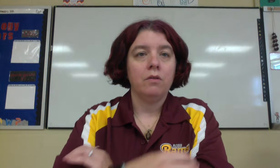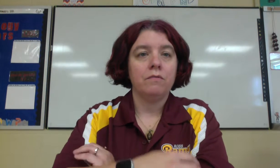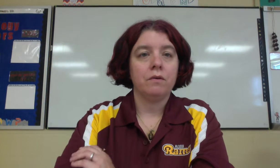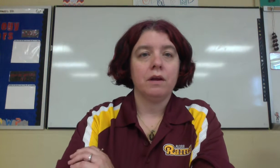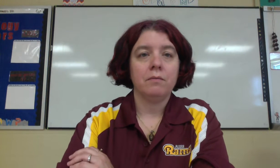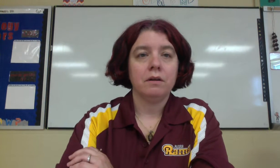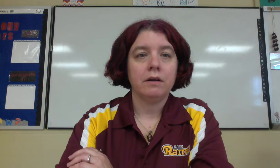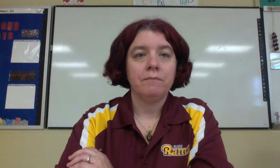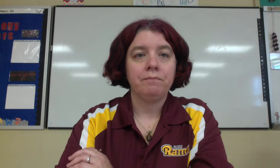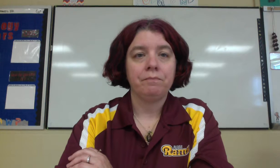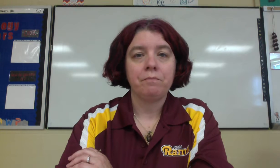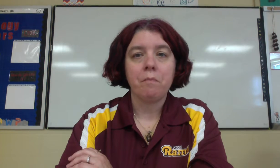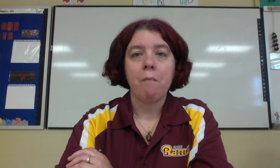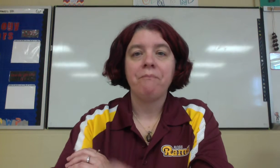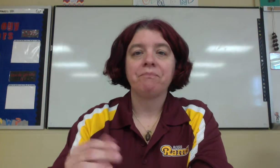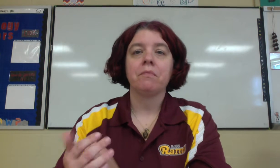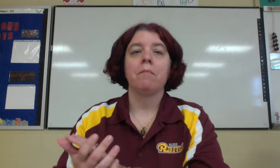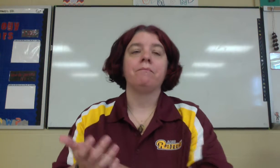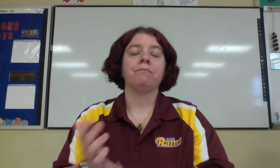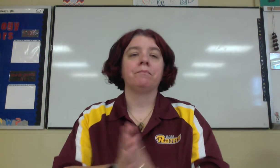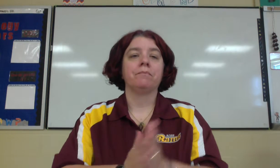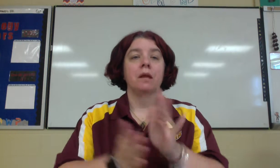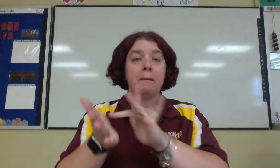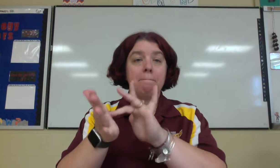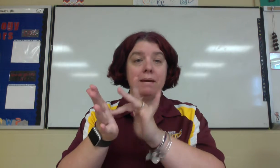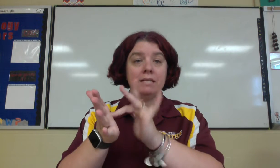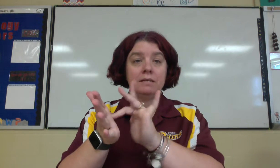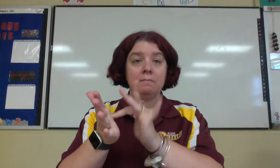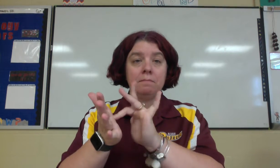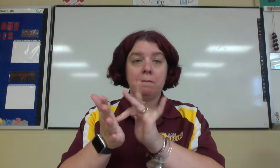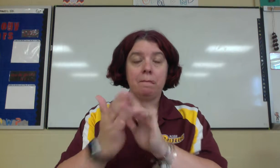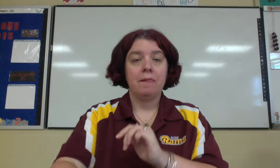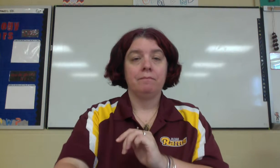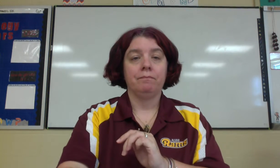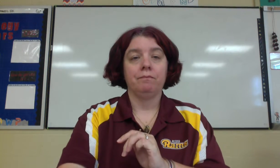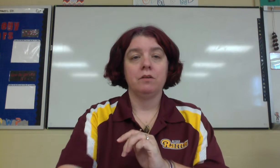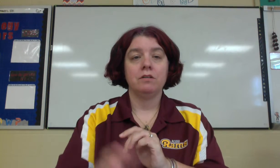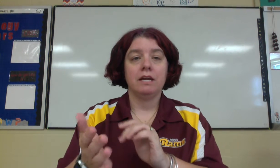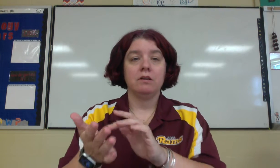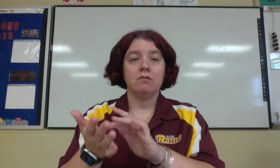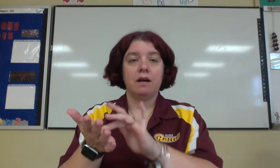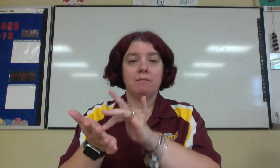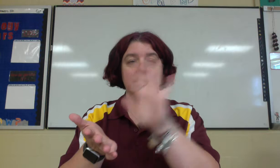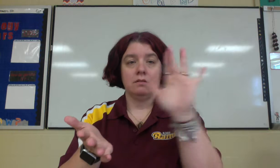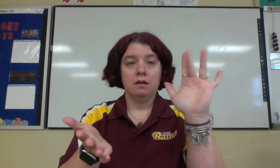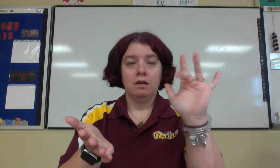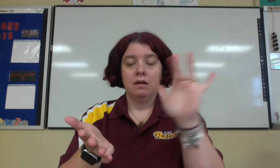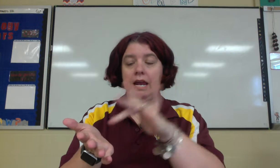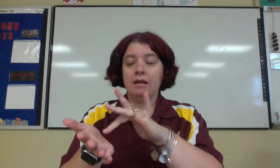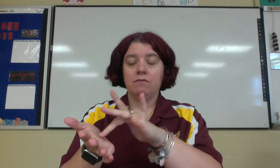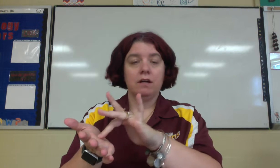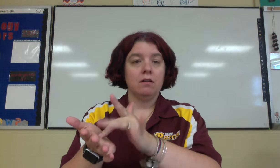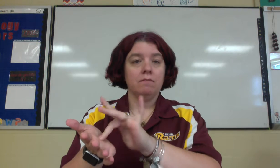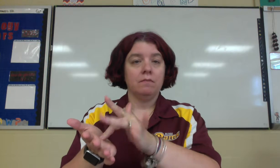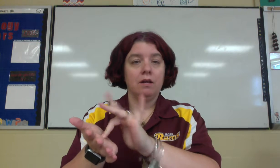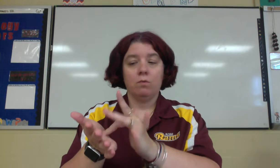health vocabulary medicine so you're taking your dominant eight finger and you're